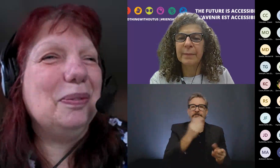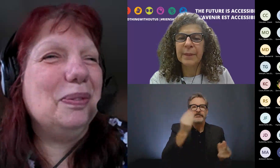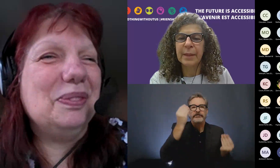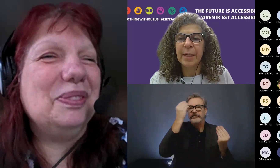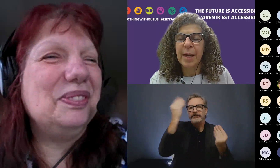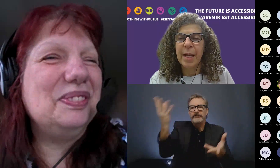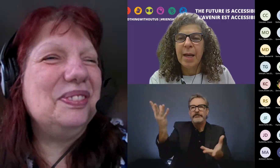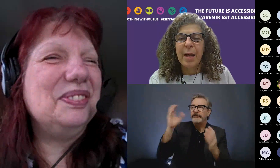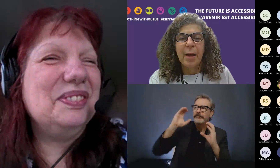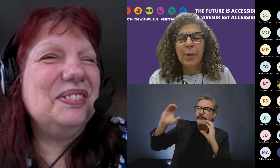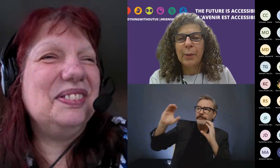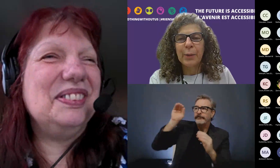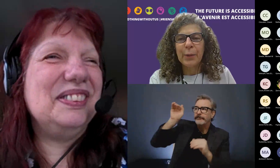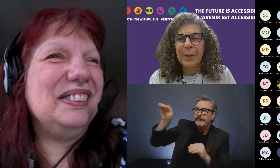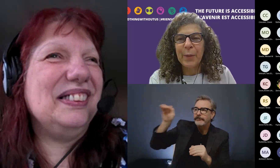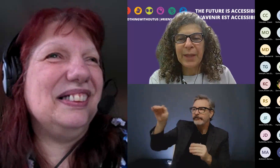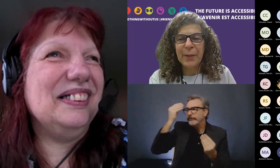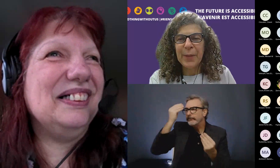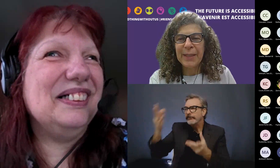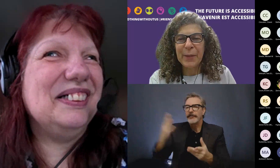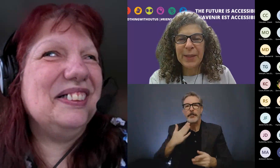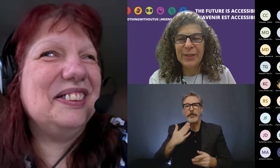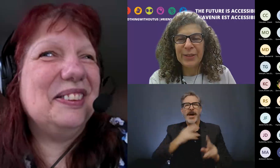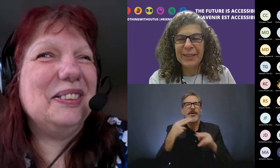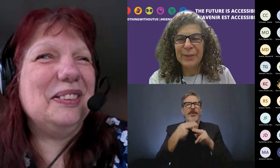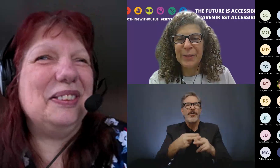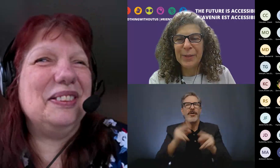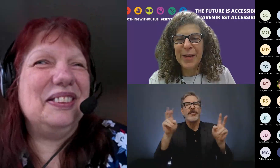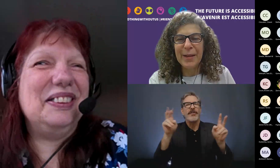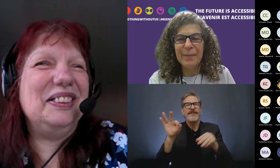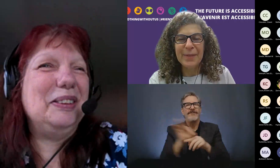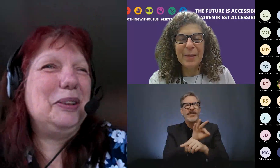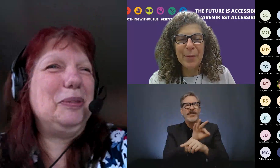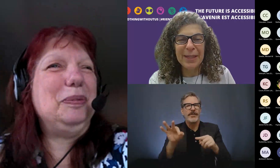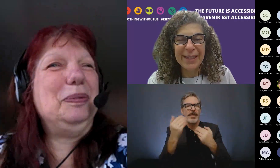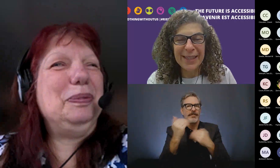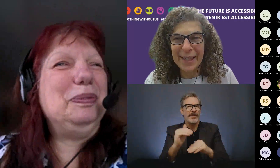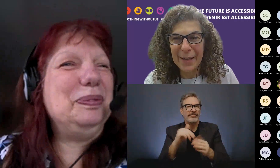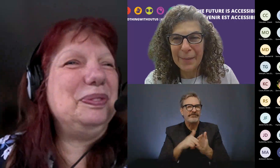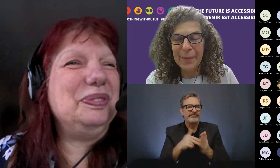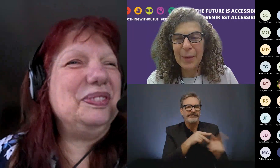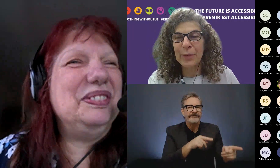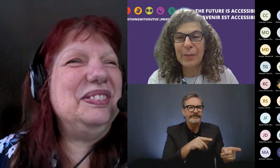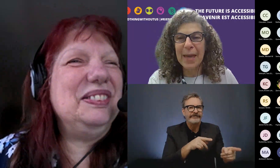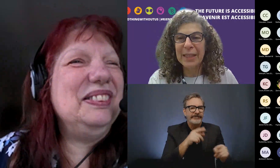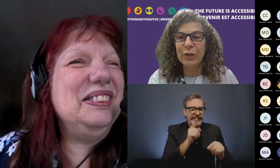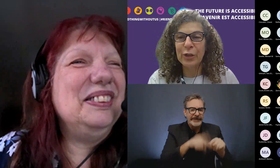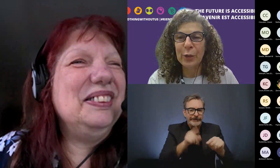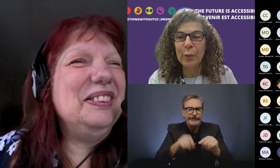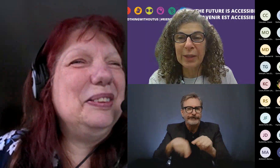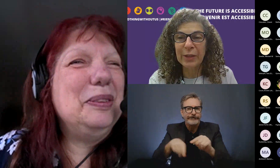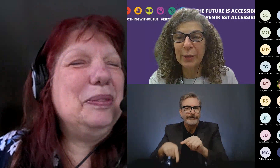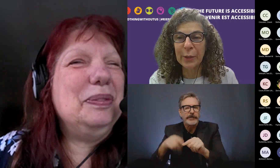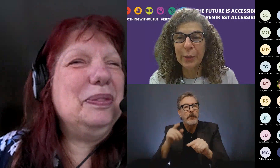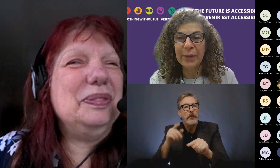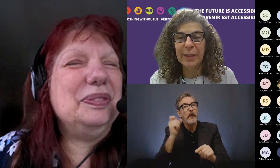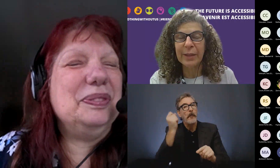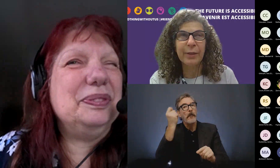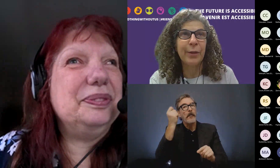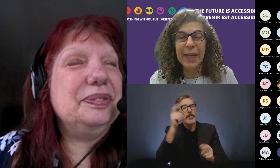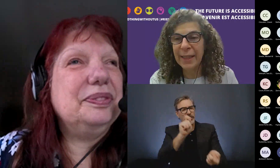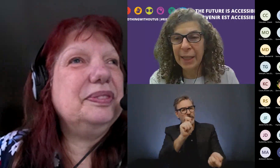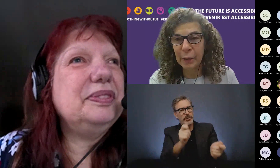are? Oh, Luna, what a great question for somebody who's a manager who wants